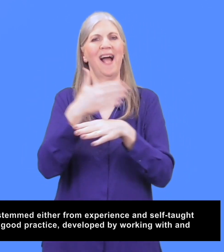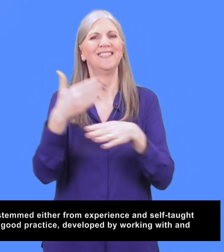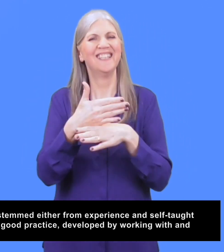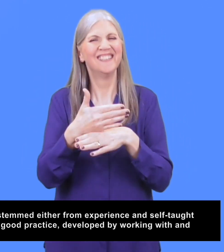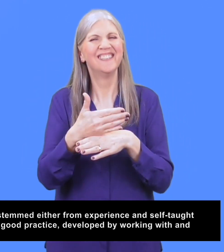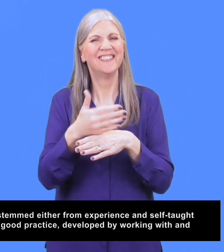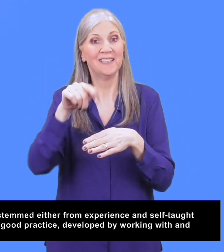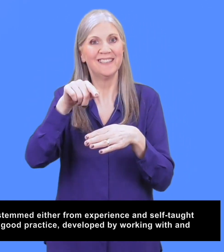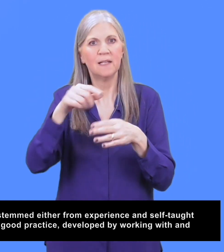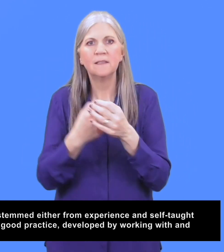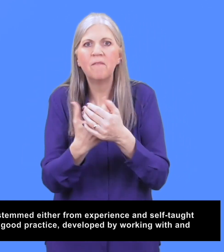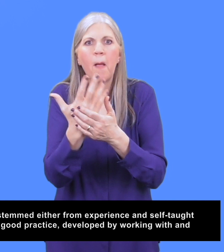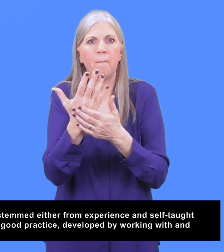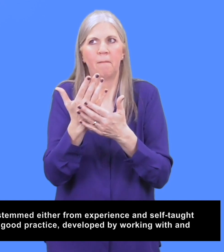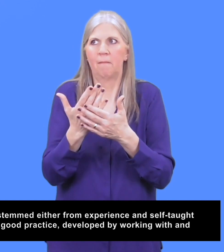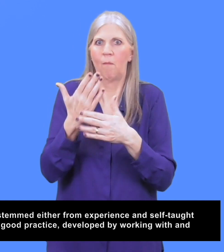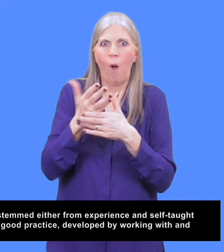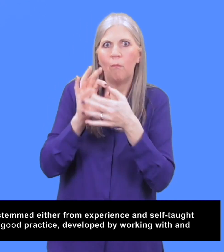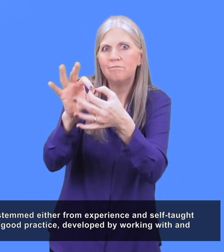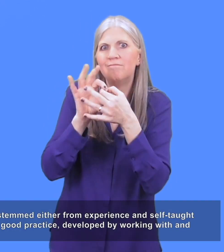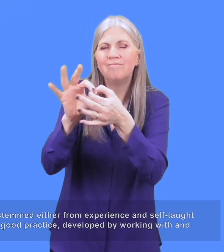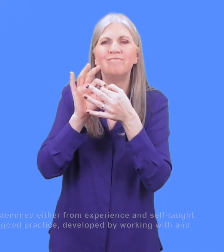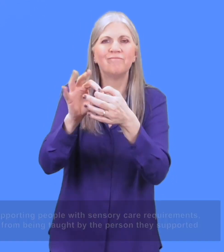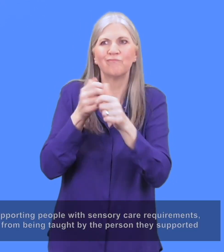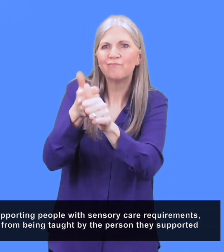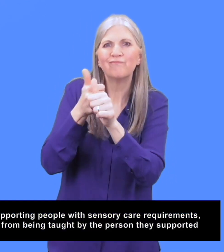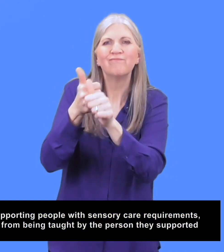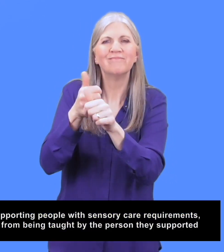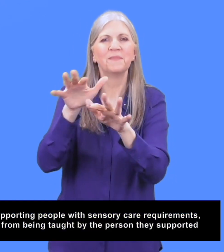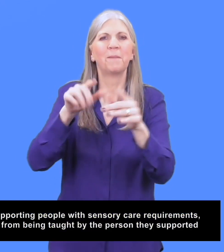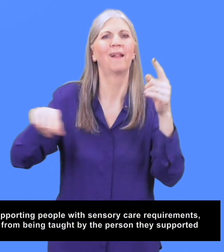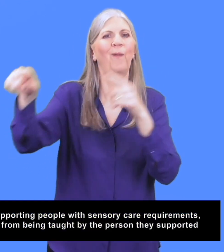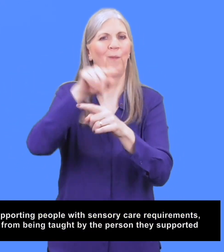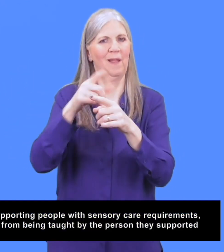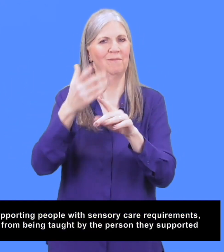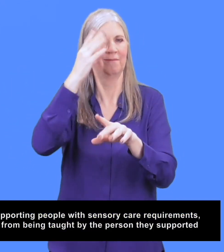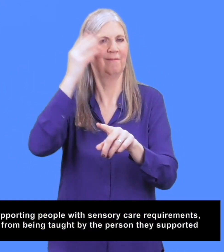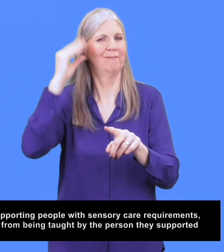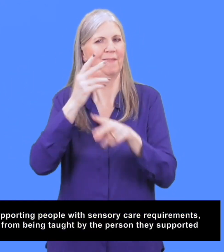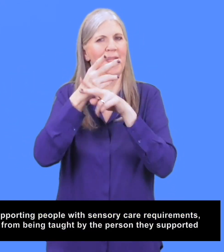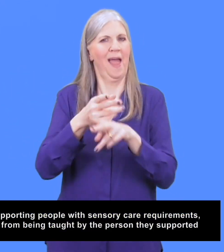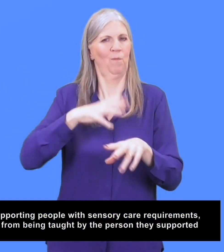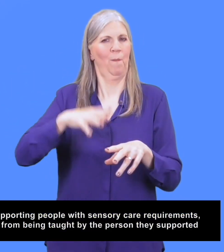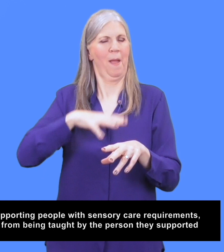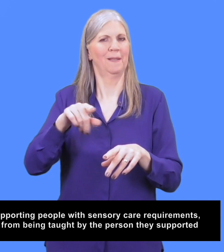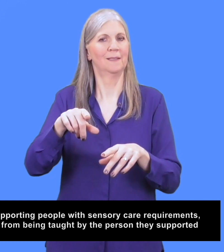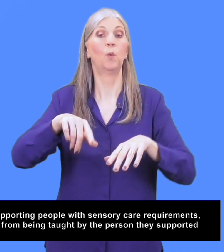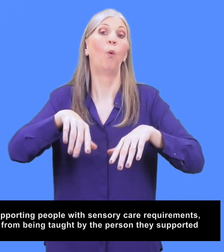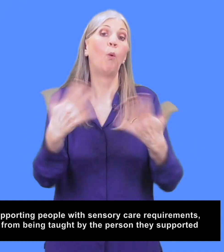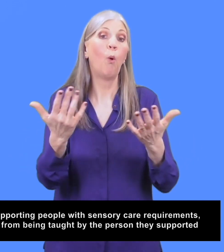by working with and supporting people with sensory care requirements, or from being taught by